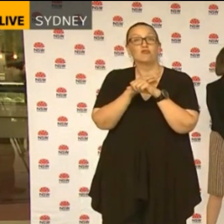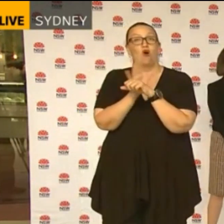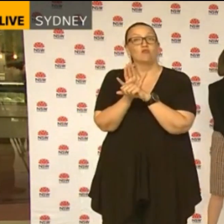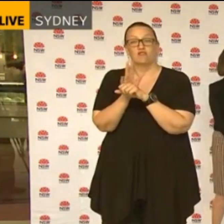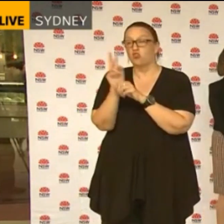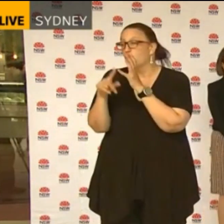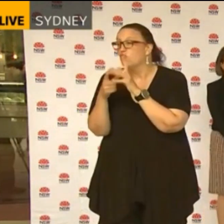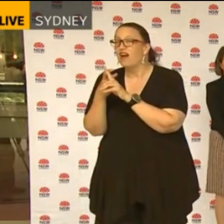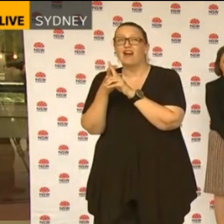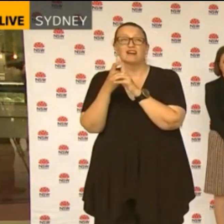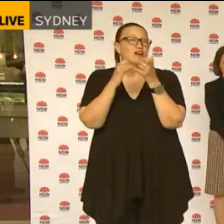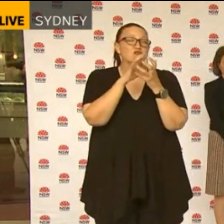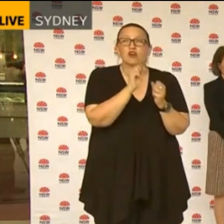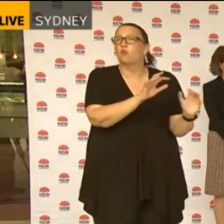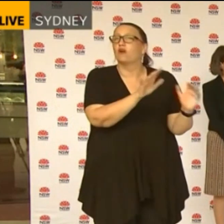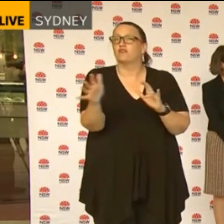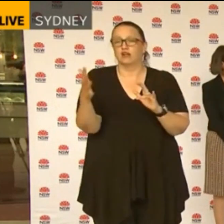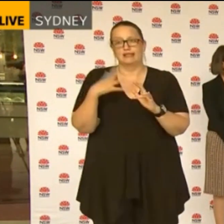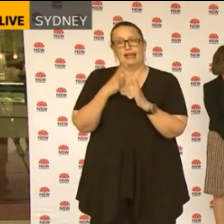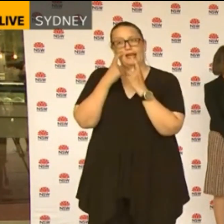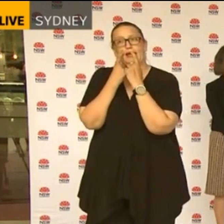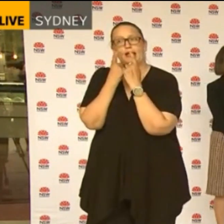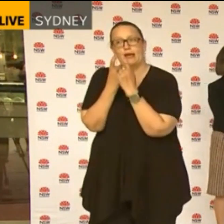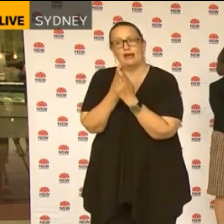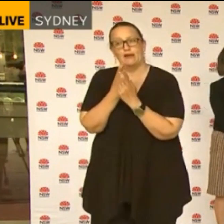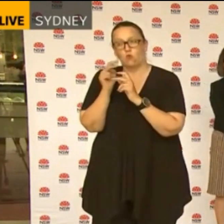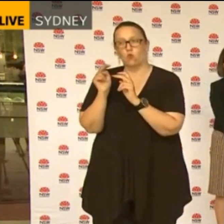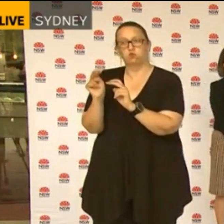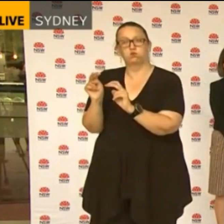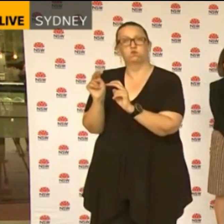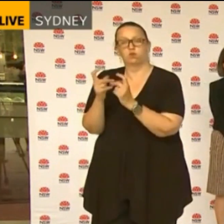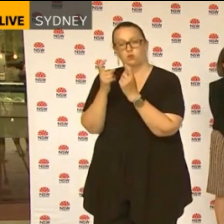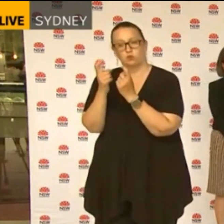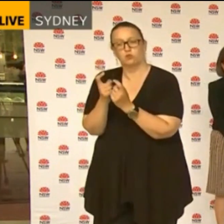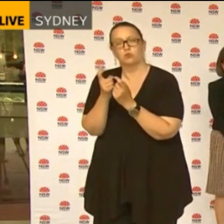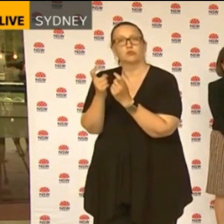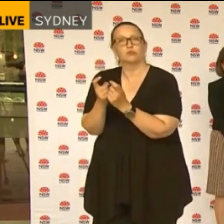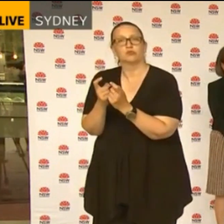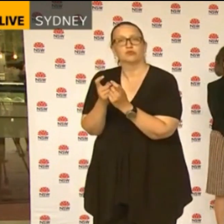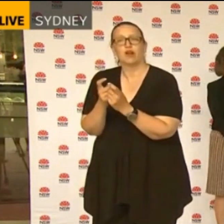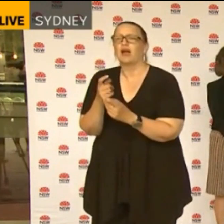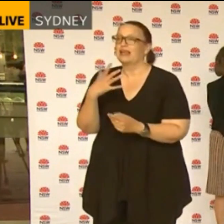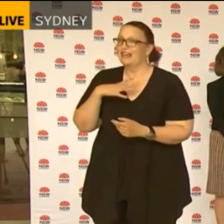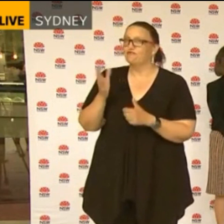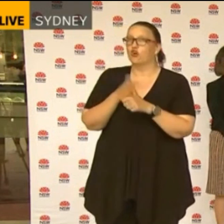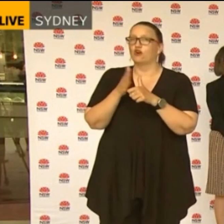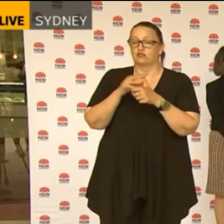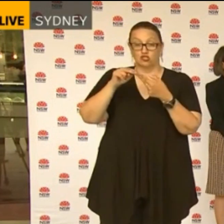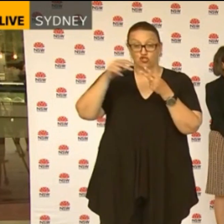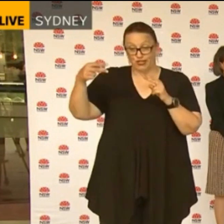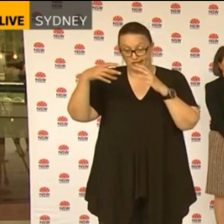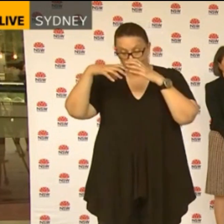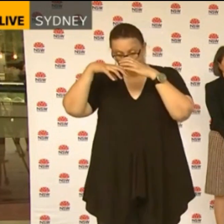And certainly New South Wales Health has required that many of these positive cases, all of these positive cases, have genetic sequencing before they